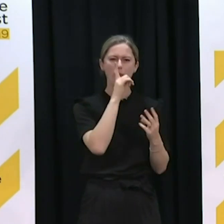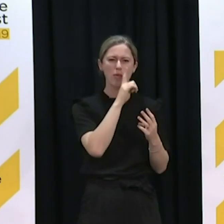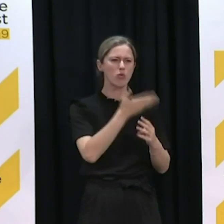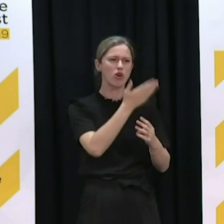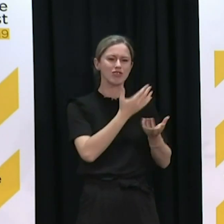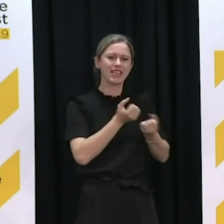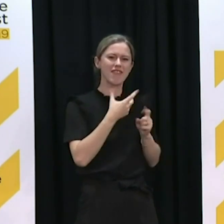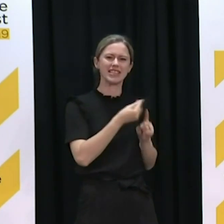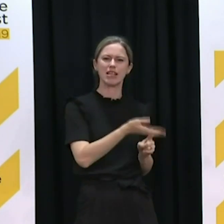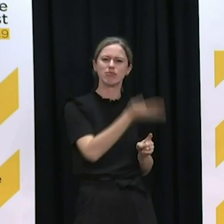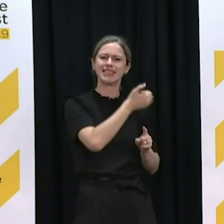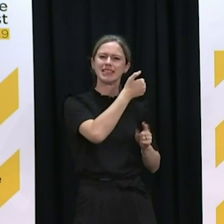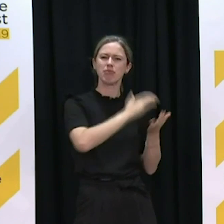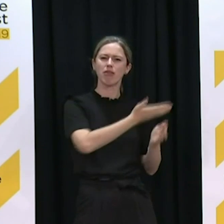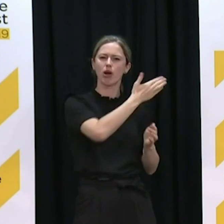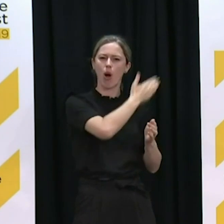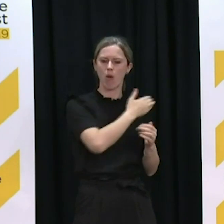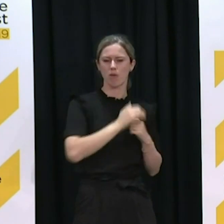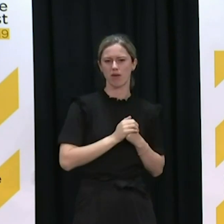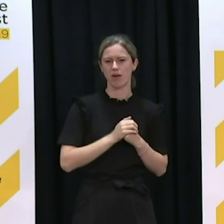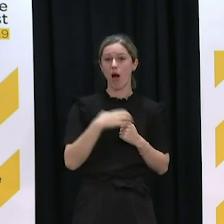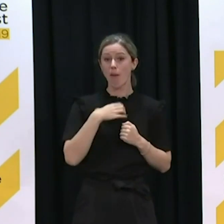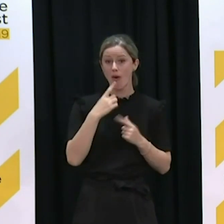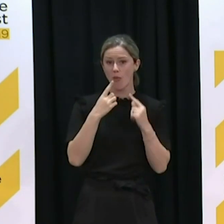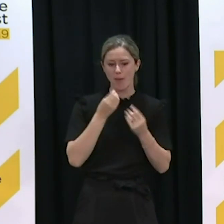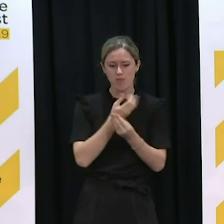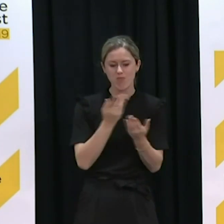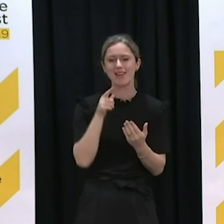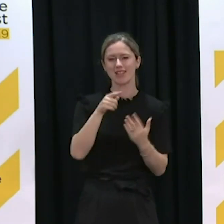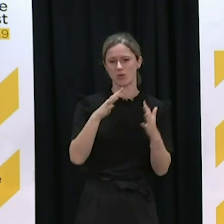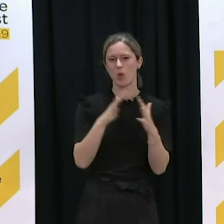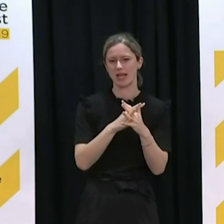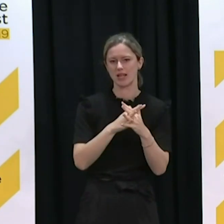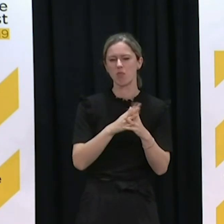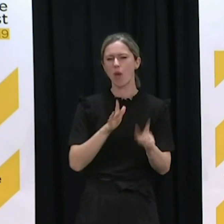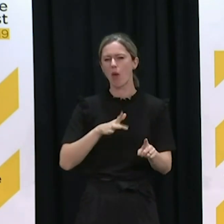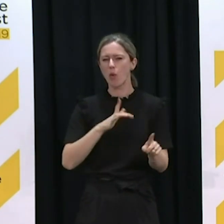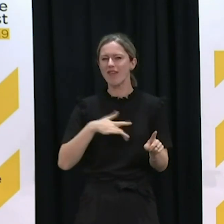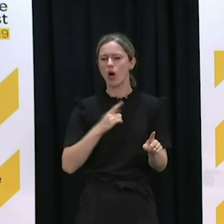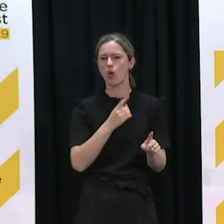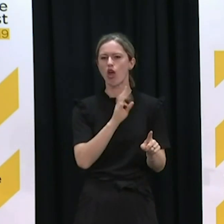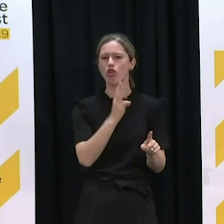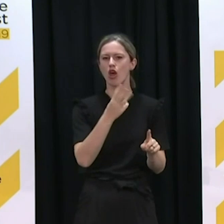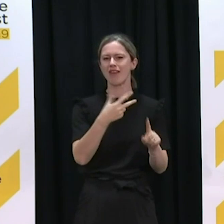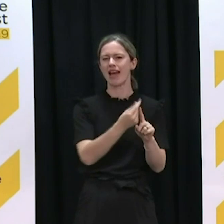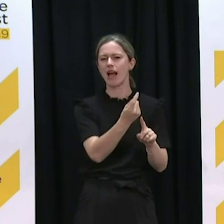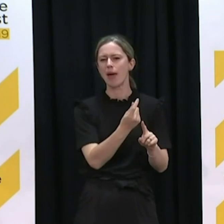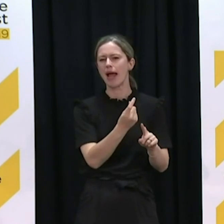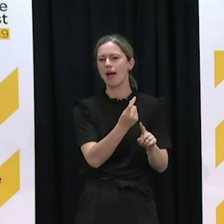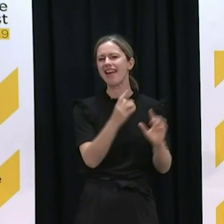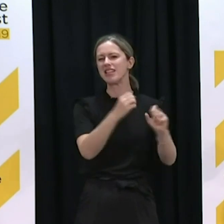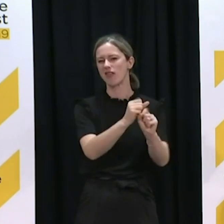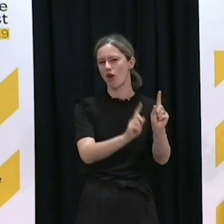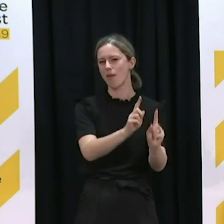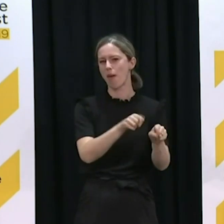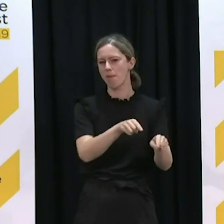early. Further details next week, once ministers have made a final decision. But again, we're anticipating late November as the timing when that